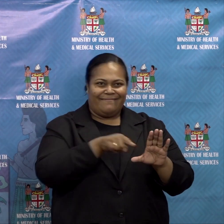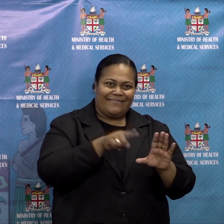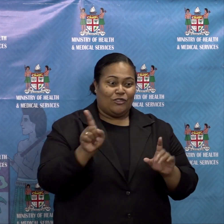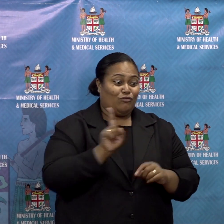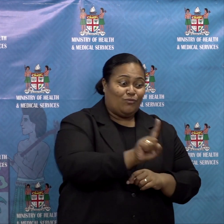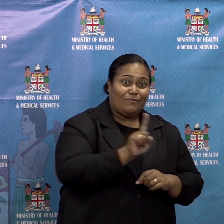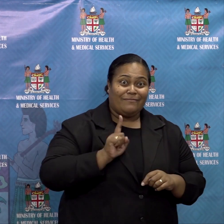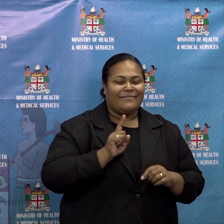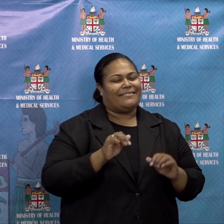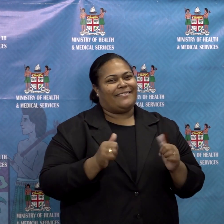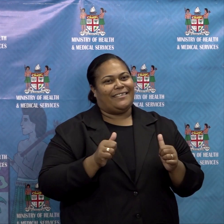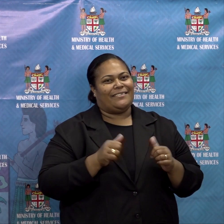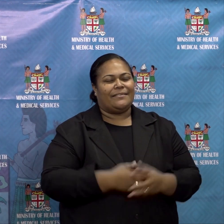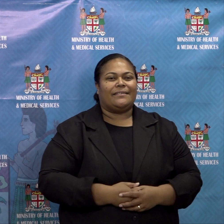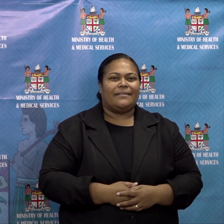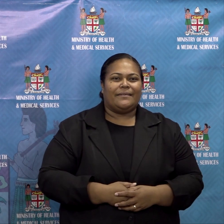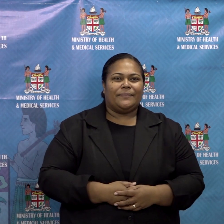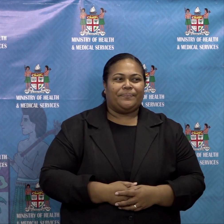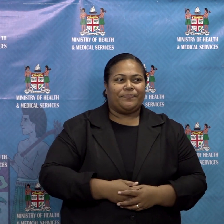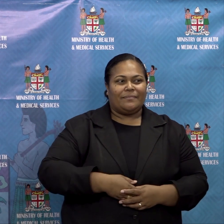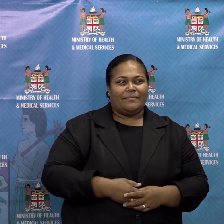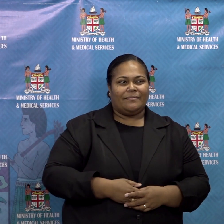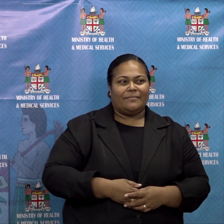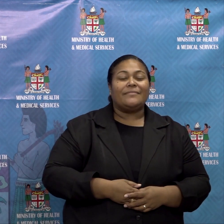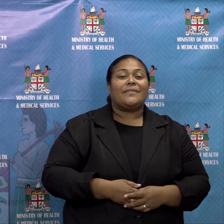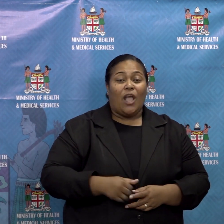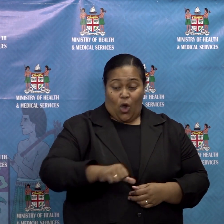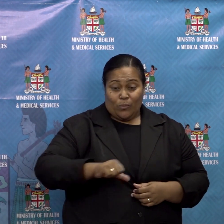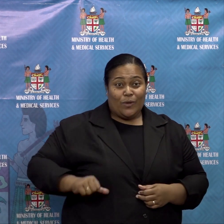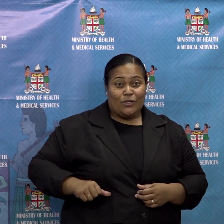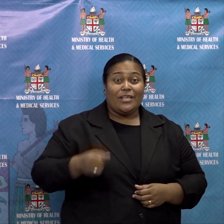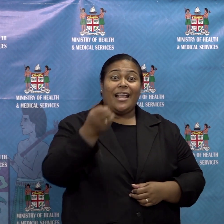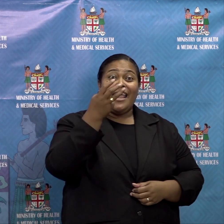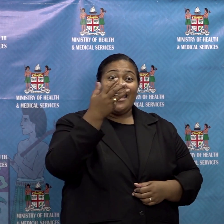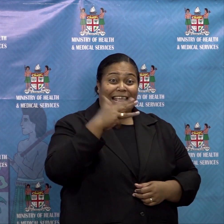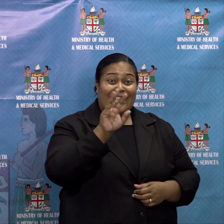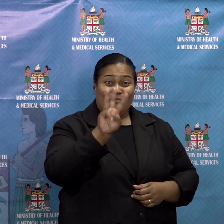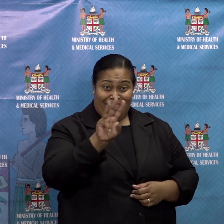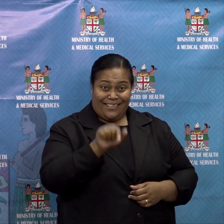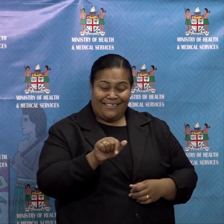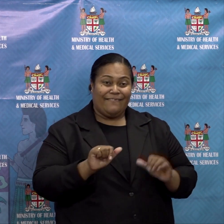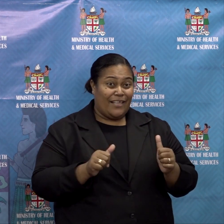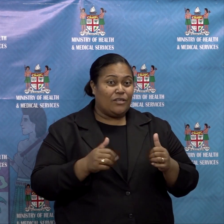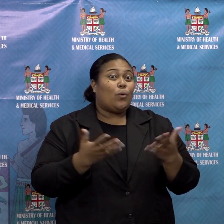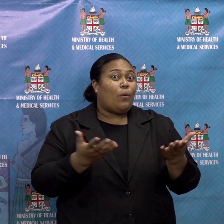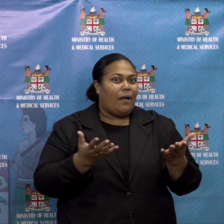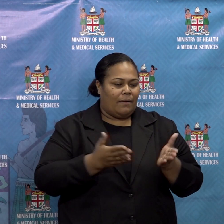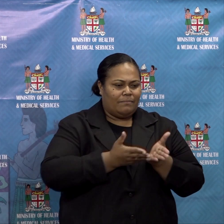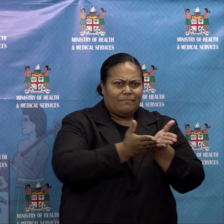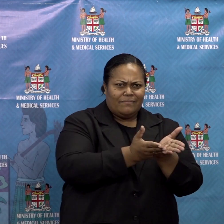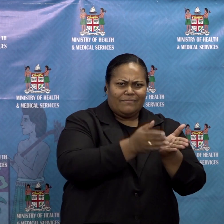operations have been carried out, 19 at the field hospital and 39 at the MV